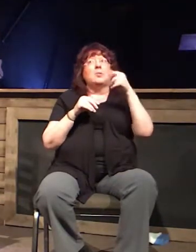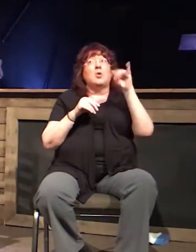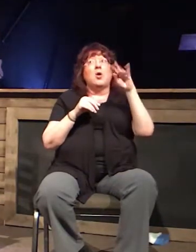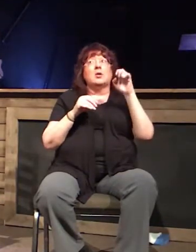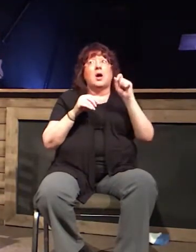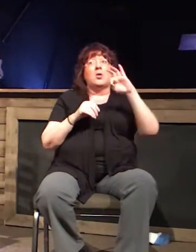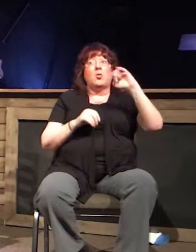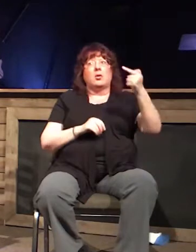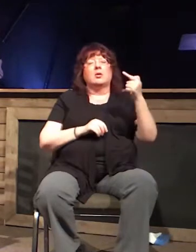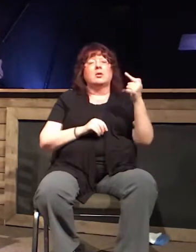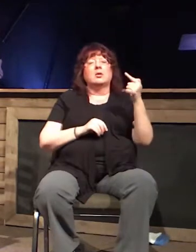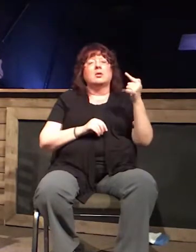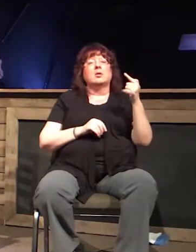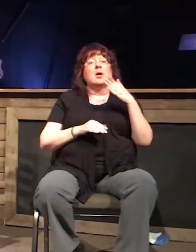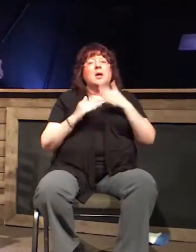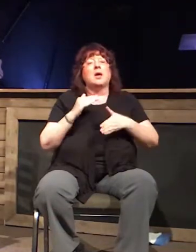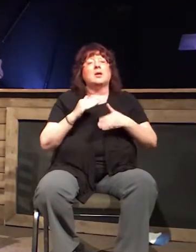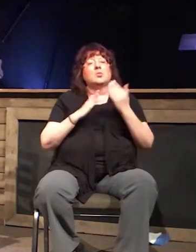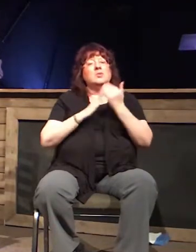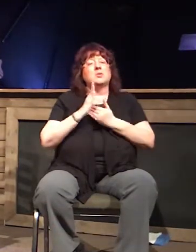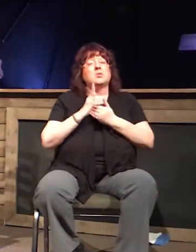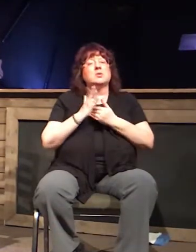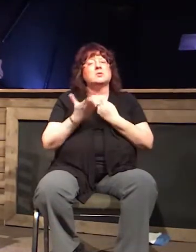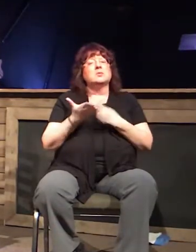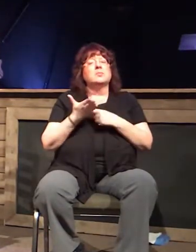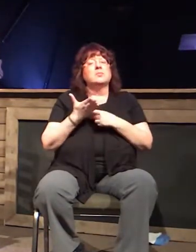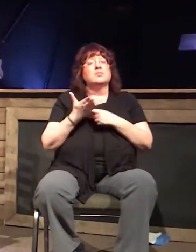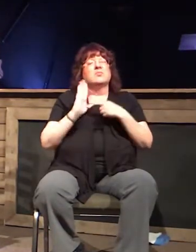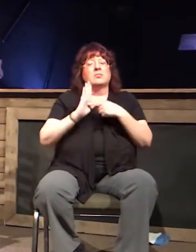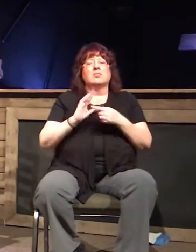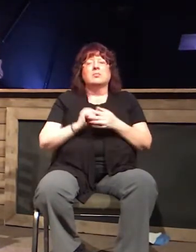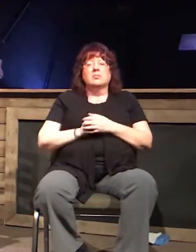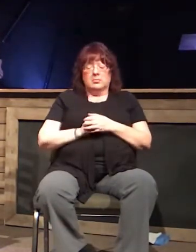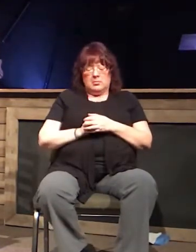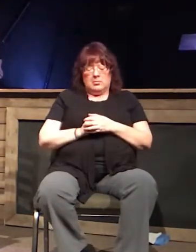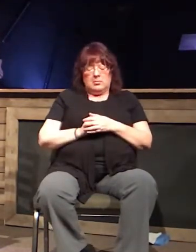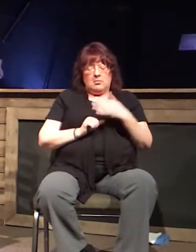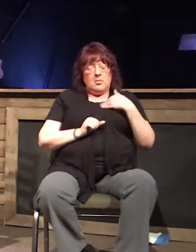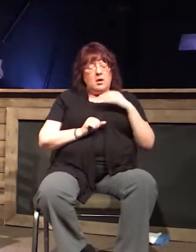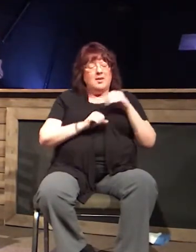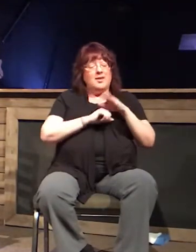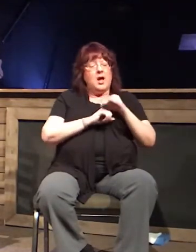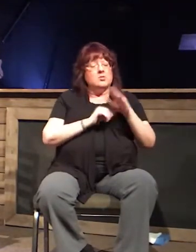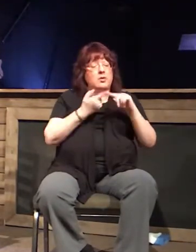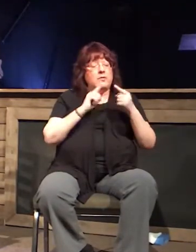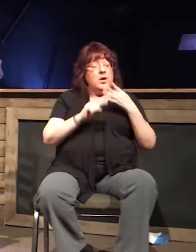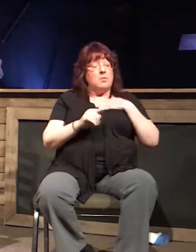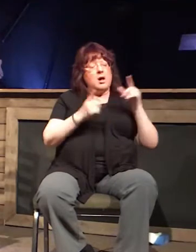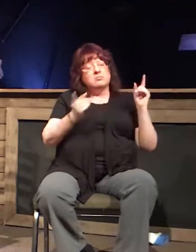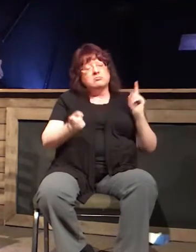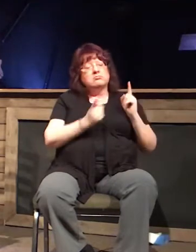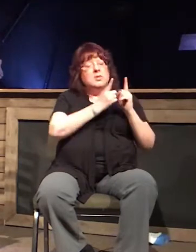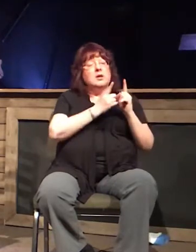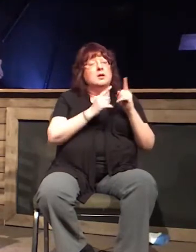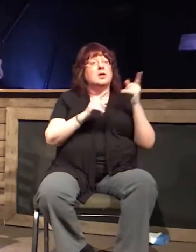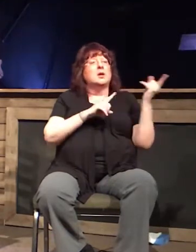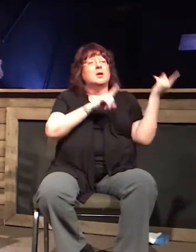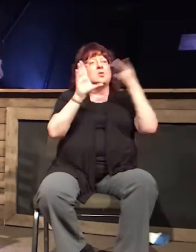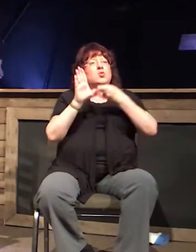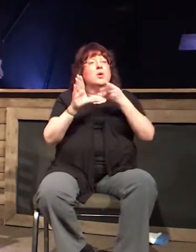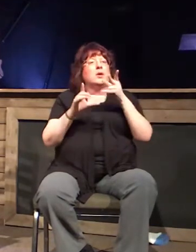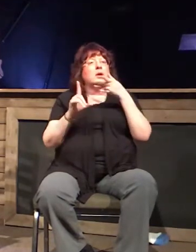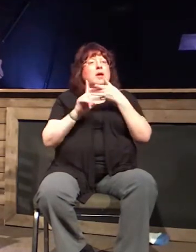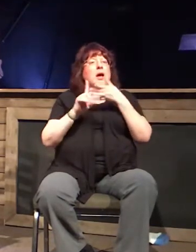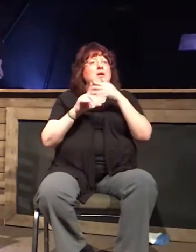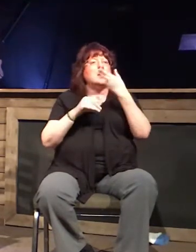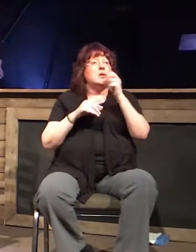wellness@pureheart.org. I want to end with this series with this illustration. I was meeting with a counselor friend of mine the other day. He's joining me at Cactus High School